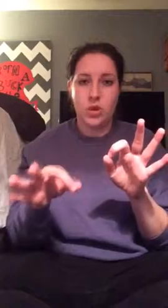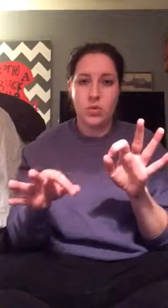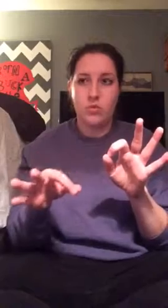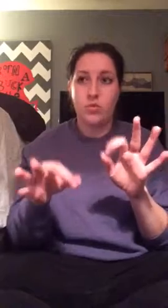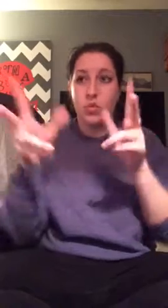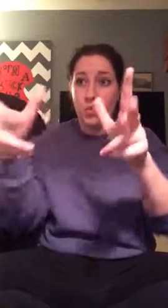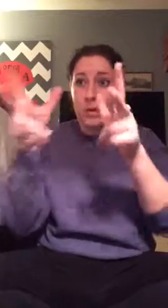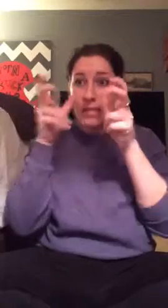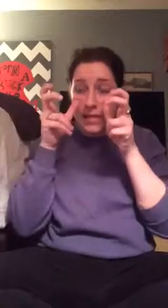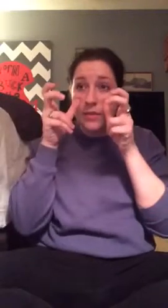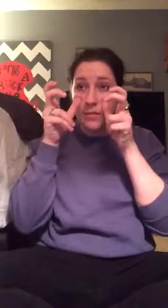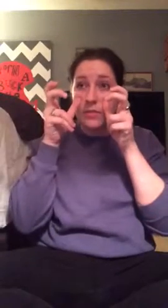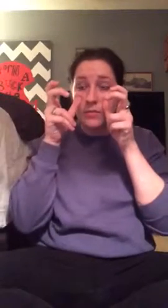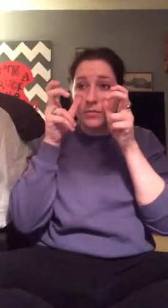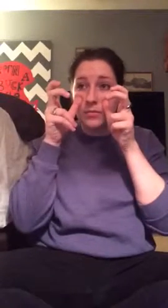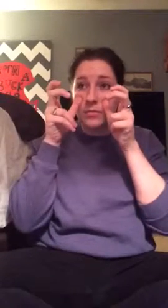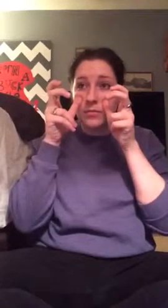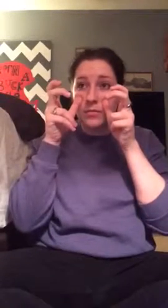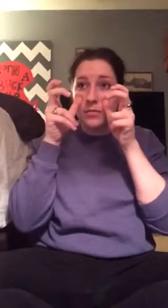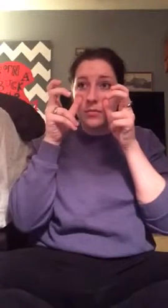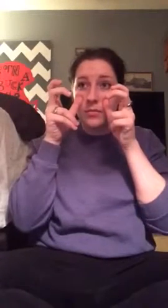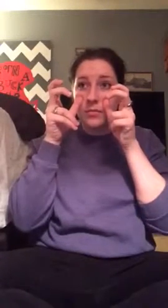and which is the primary center. For